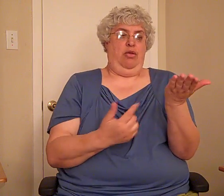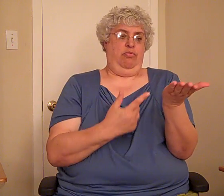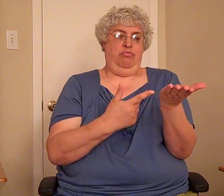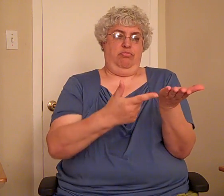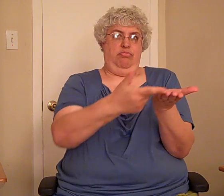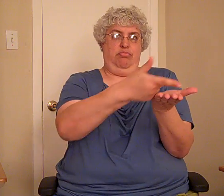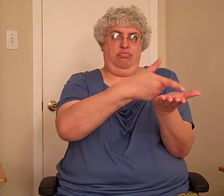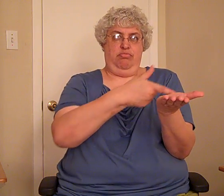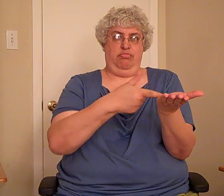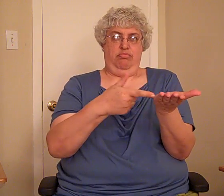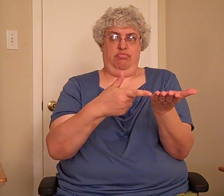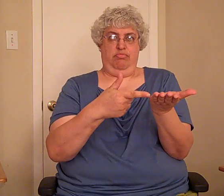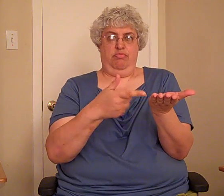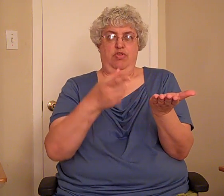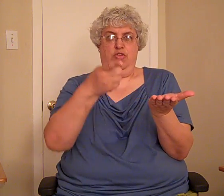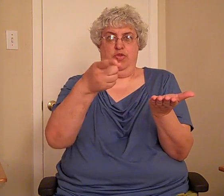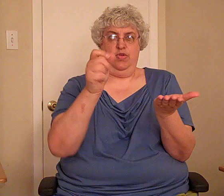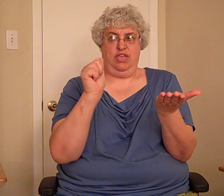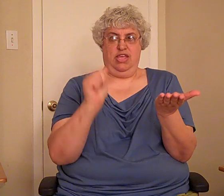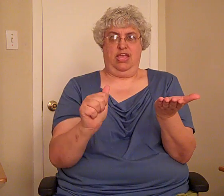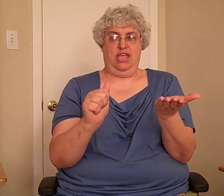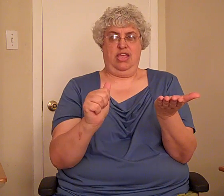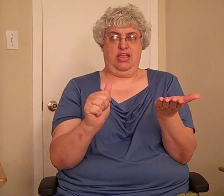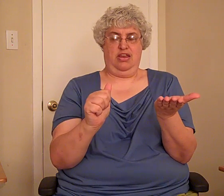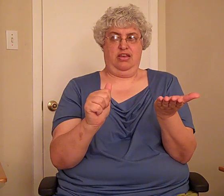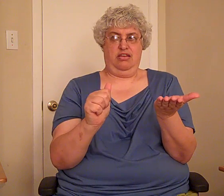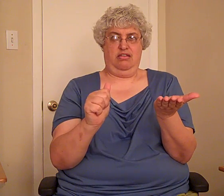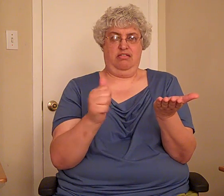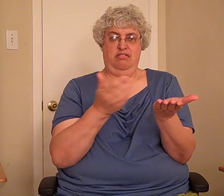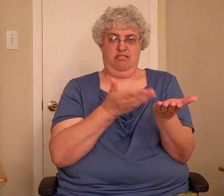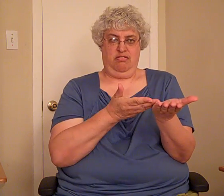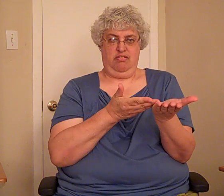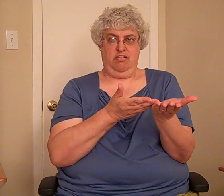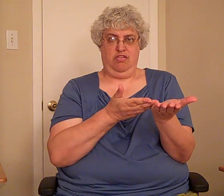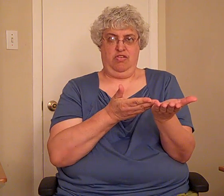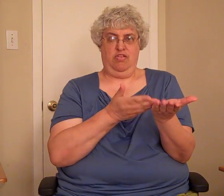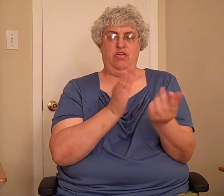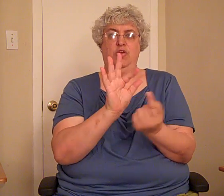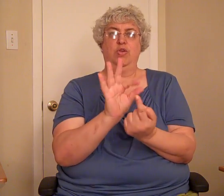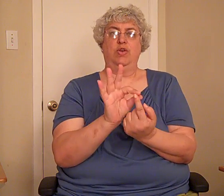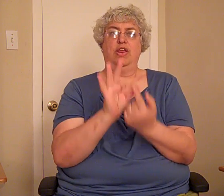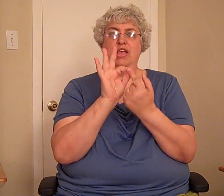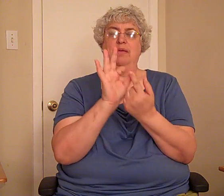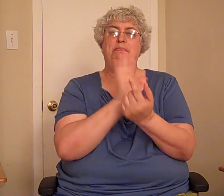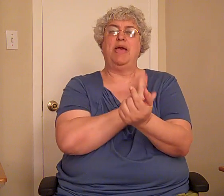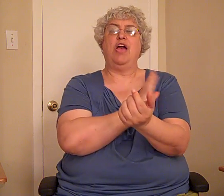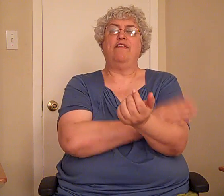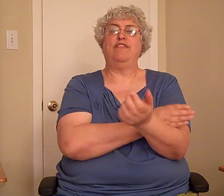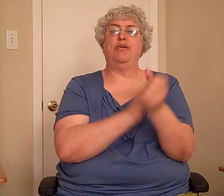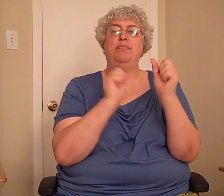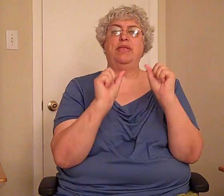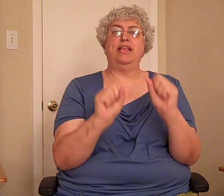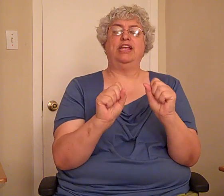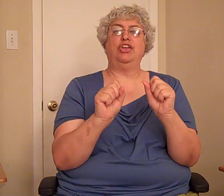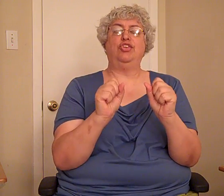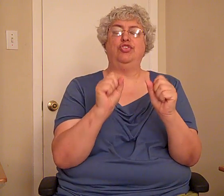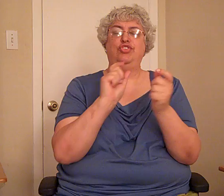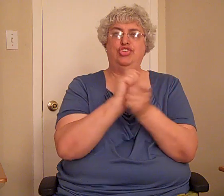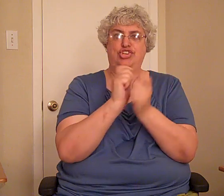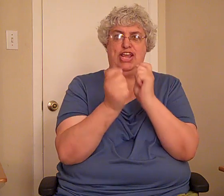you have something at your disposal that has the unique and very powerful ability to dramatically change the direction